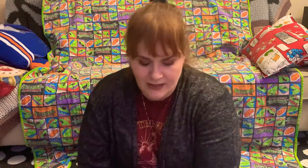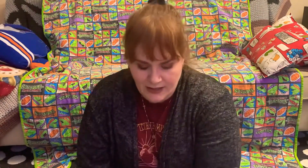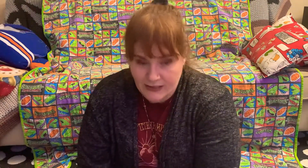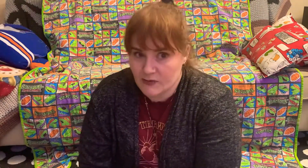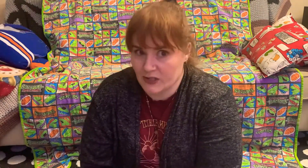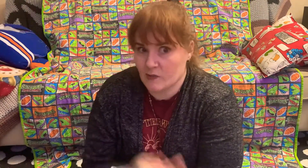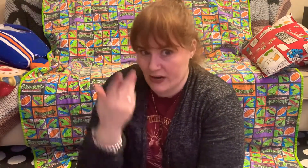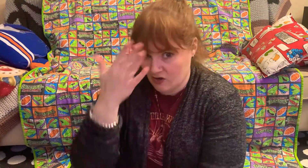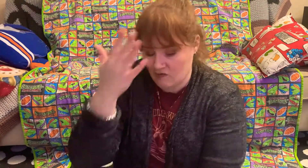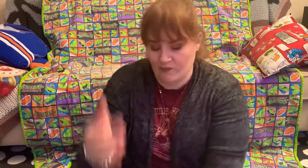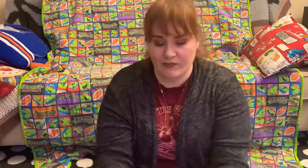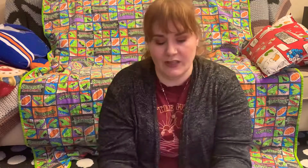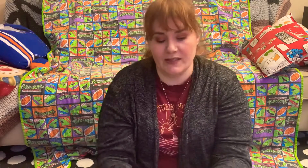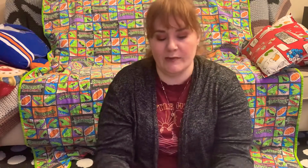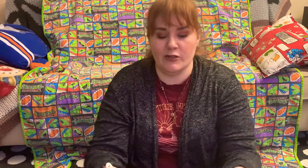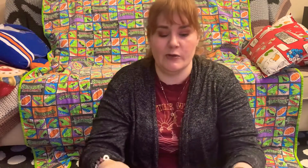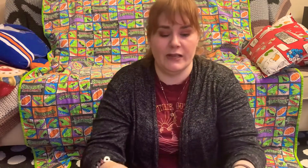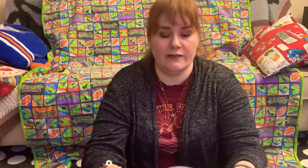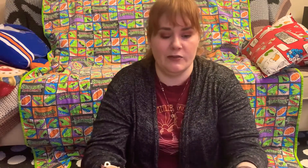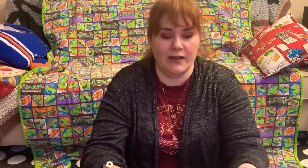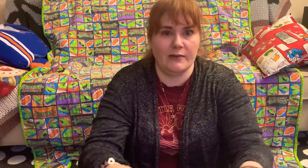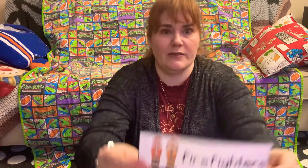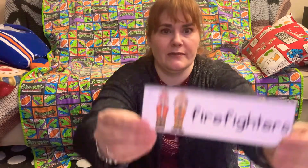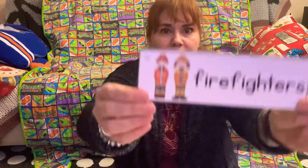This one you might know because I've been doing it a few times.